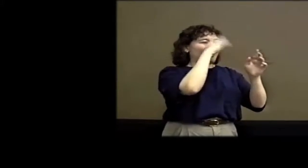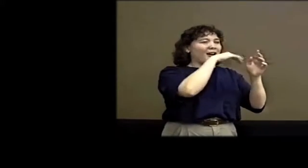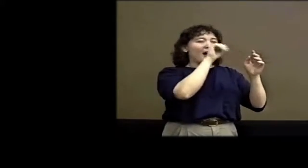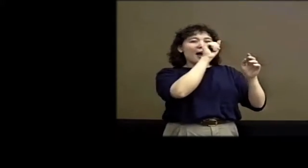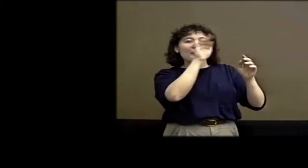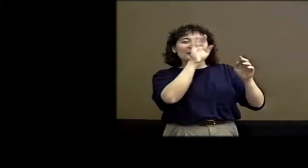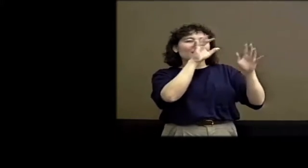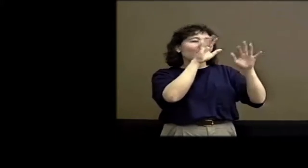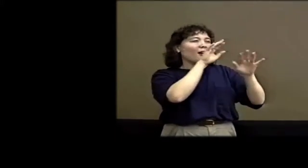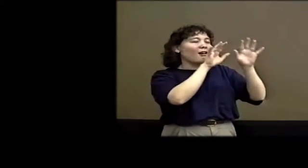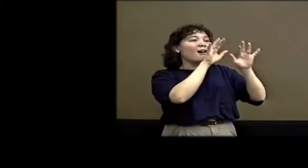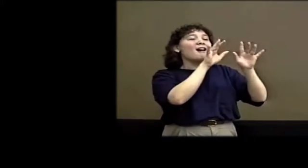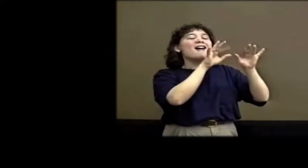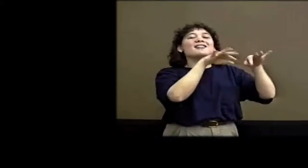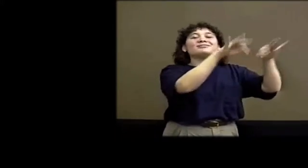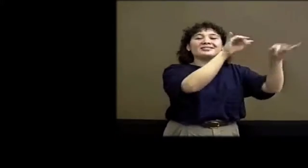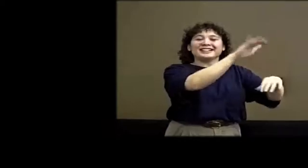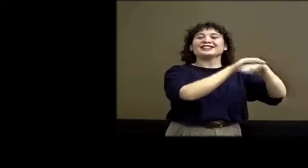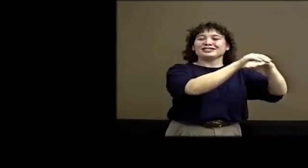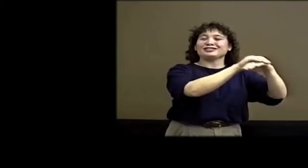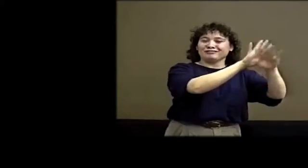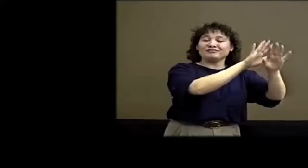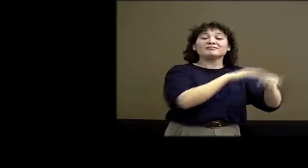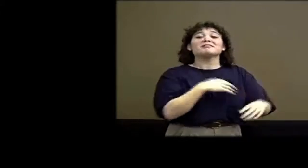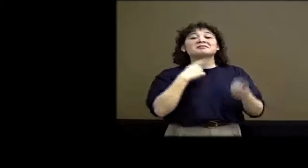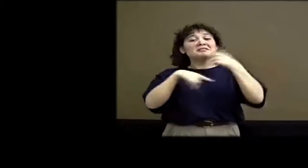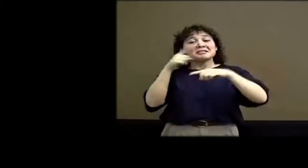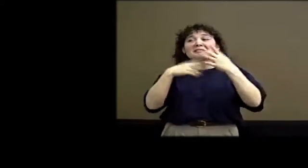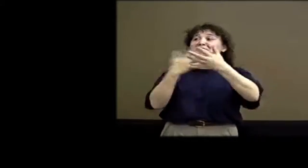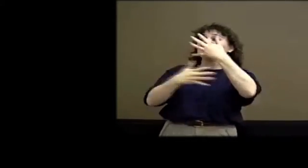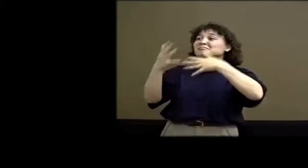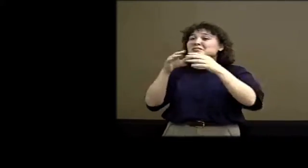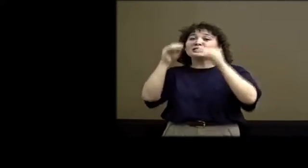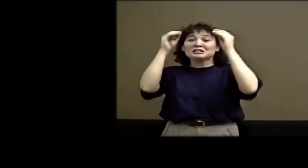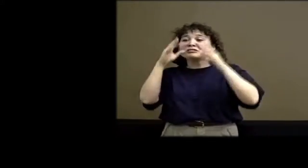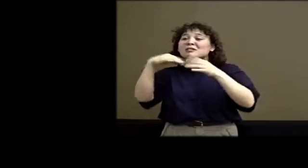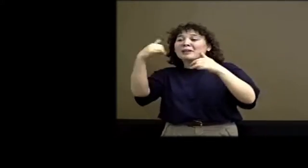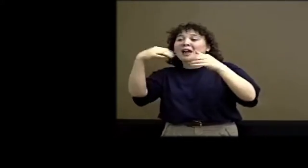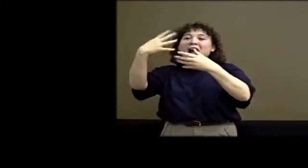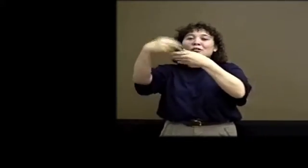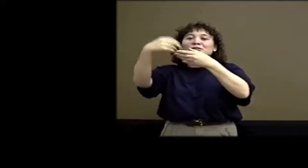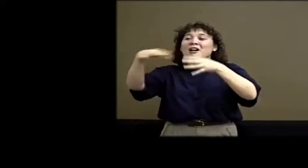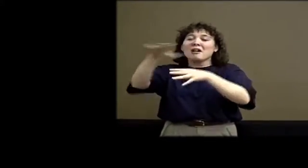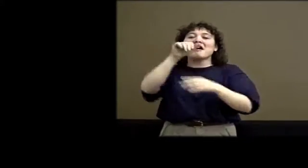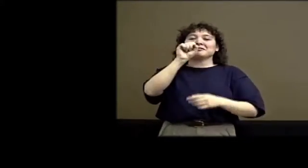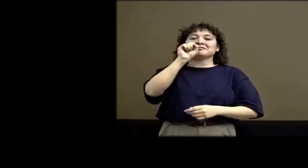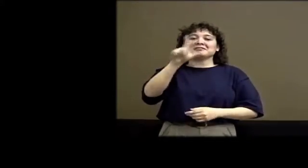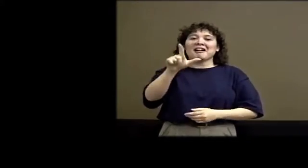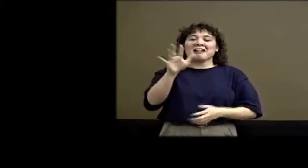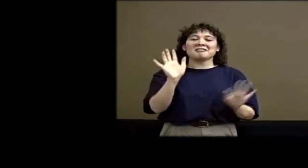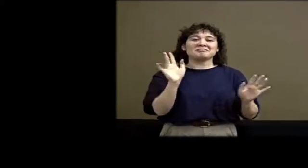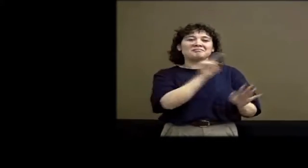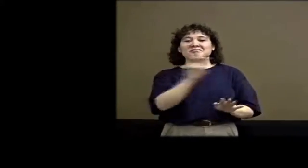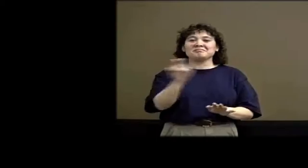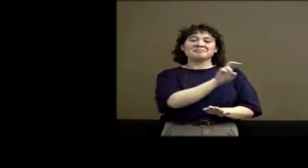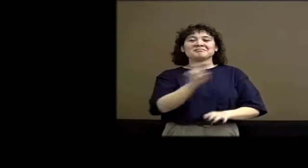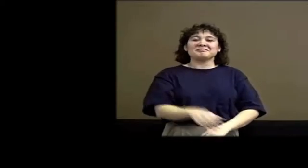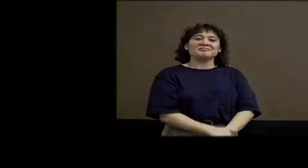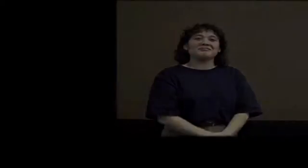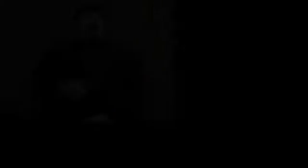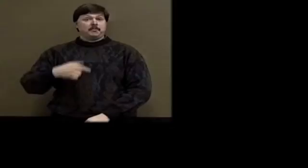But I used sign language to socialize. For example, talking to teachers and playing outside. Today, I can move between these languages with proficiency.